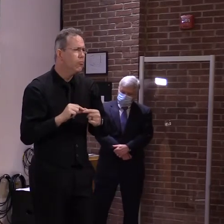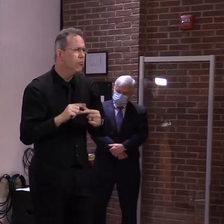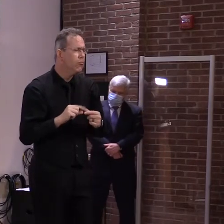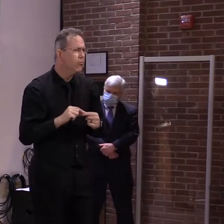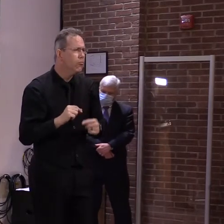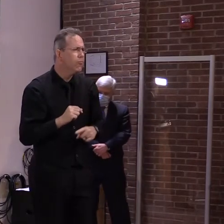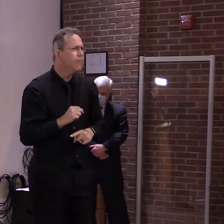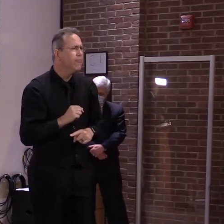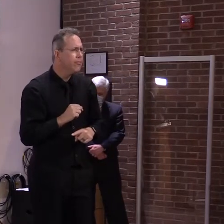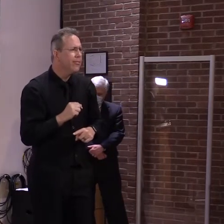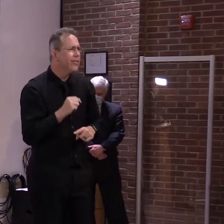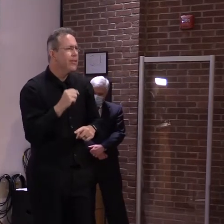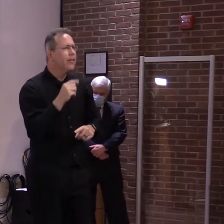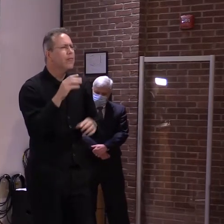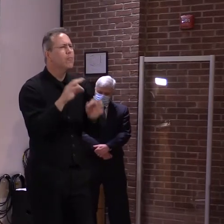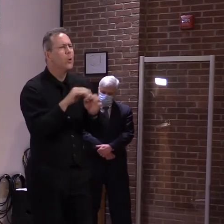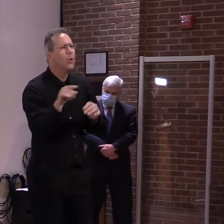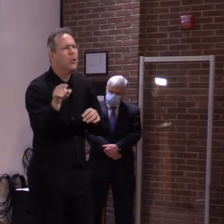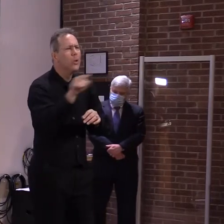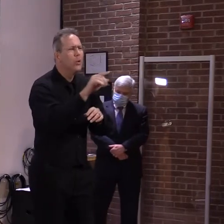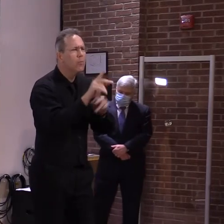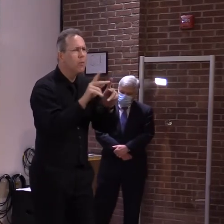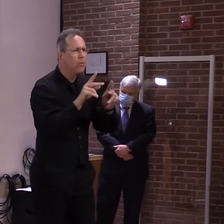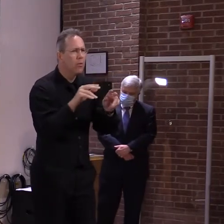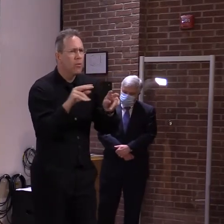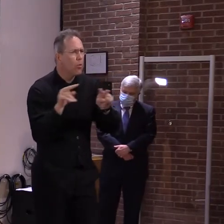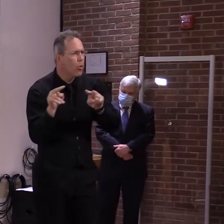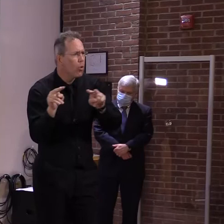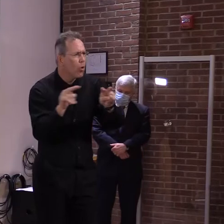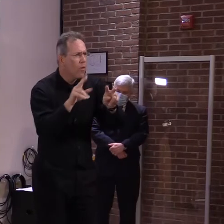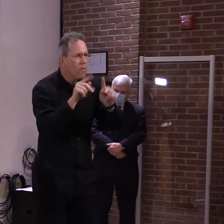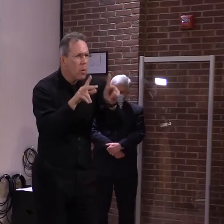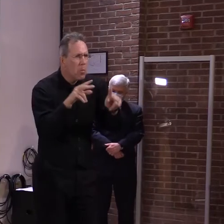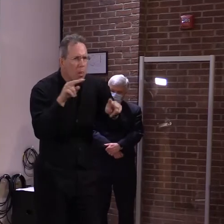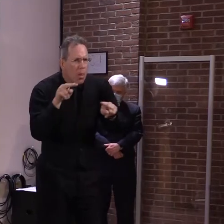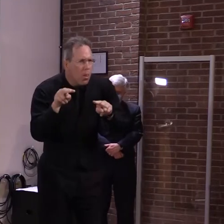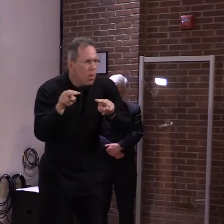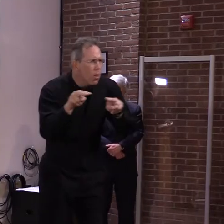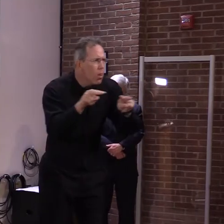crime, doesn't mean they got through, and doesn't mean we paid it out. So